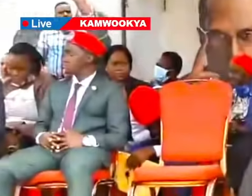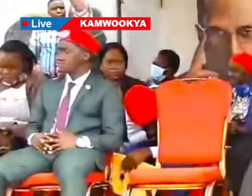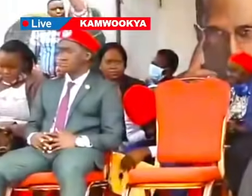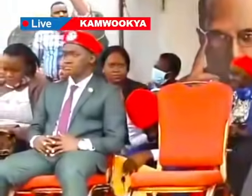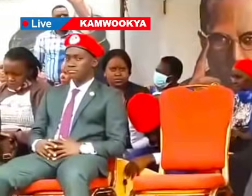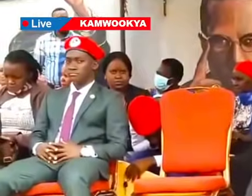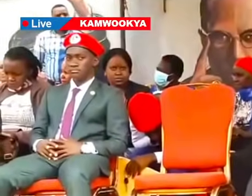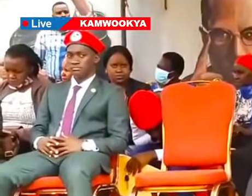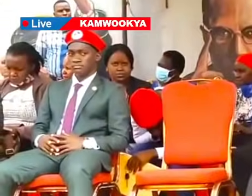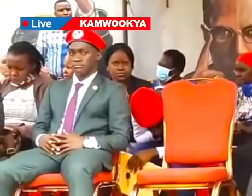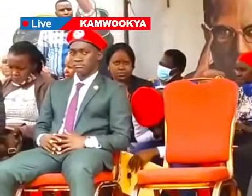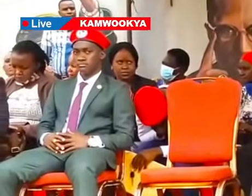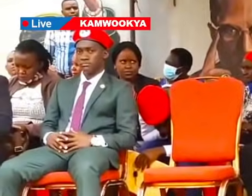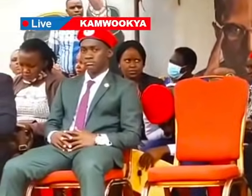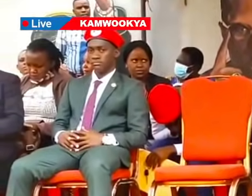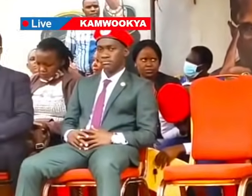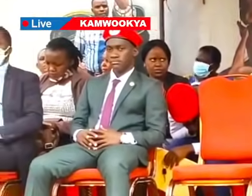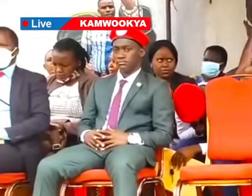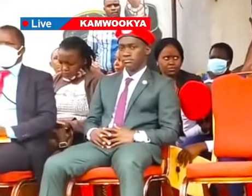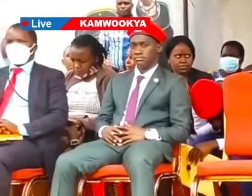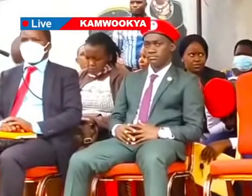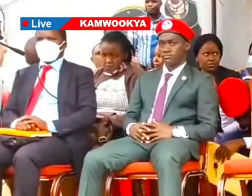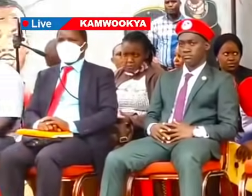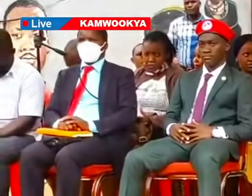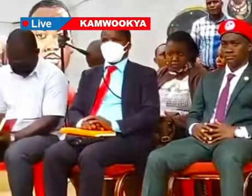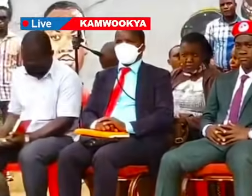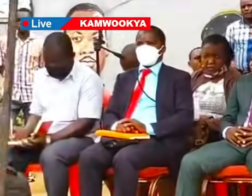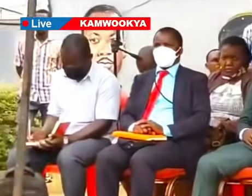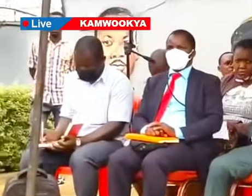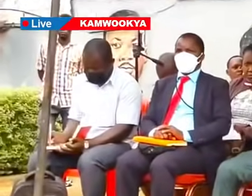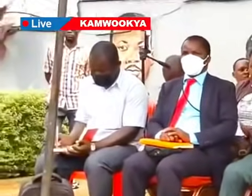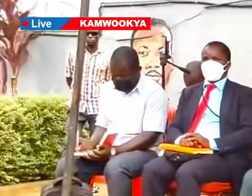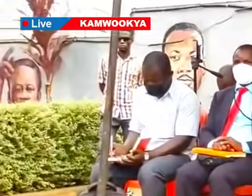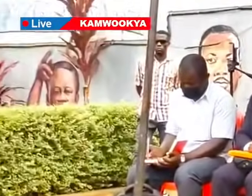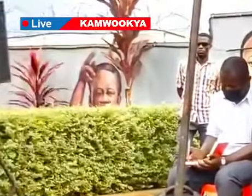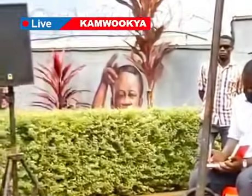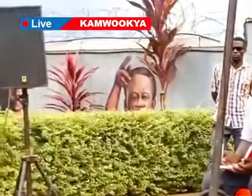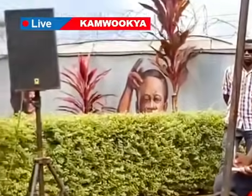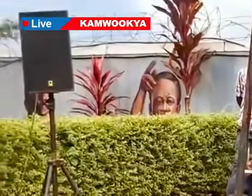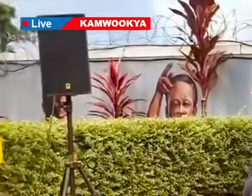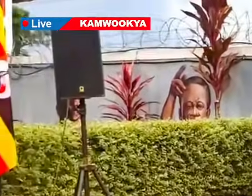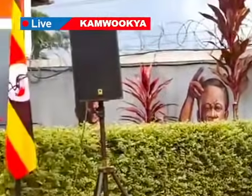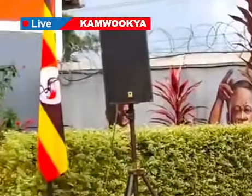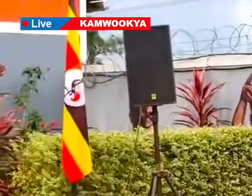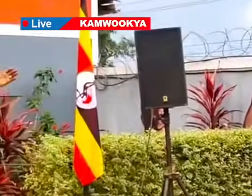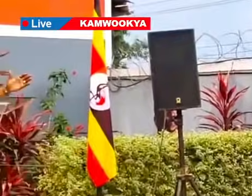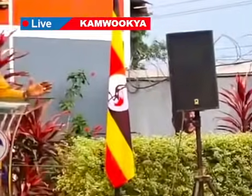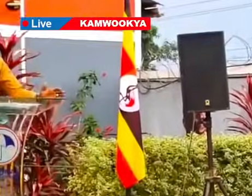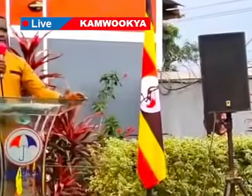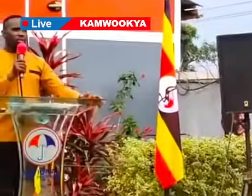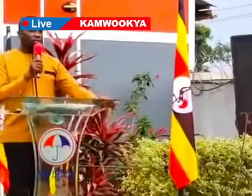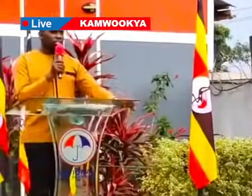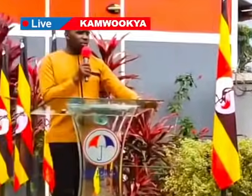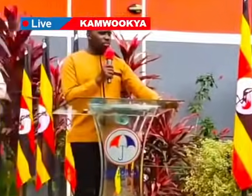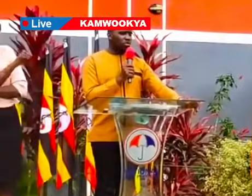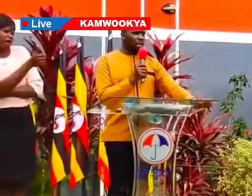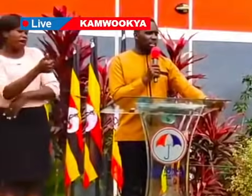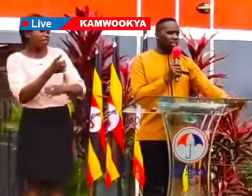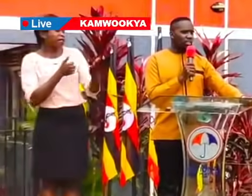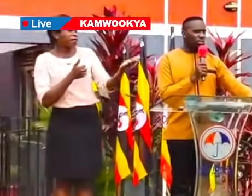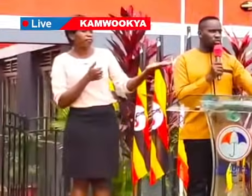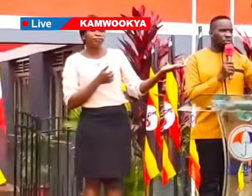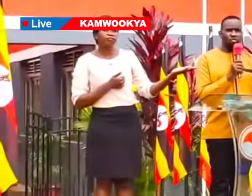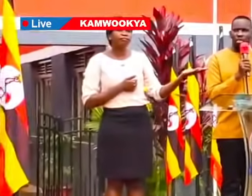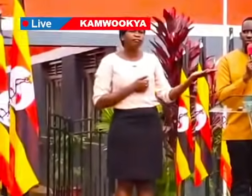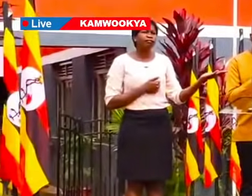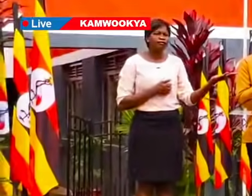Now, the reason we only have about 3 million people vaccinated is not because the rest of the 40 plus million